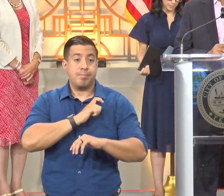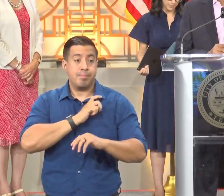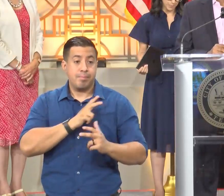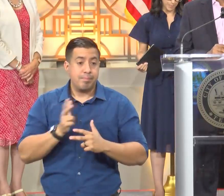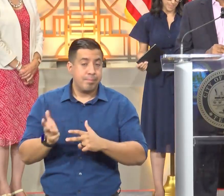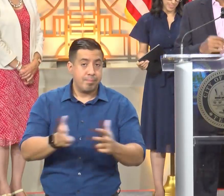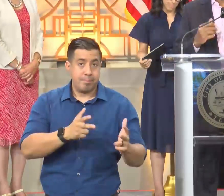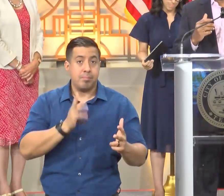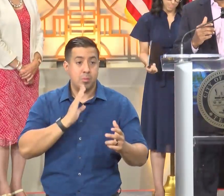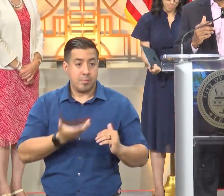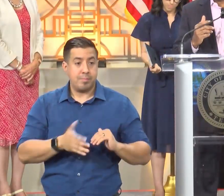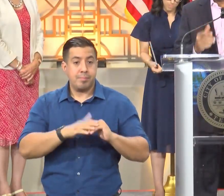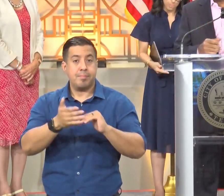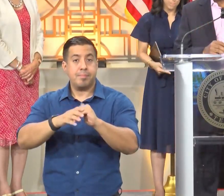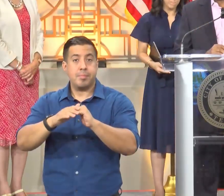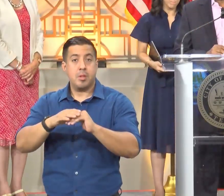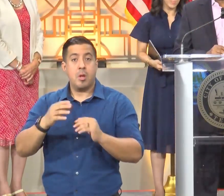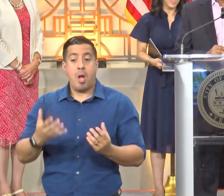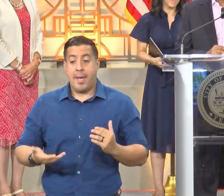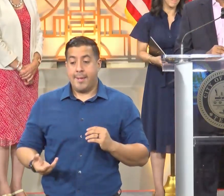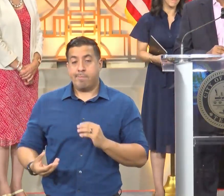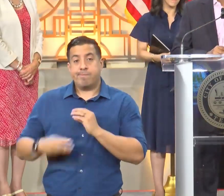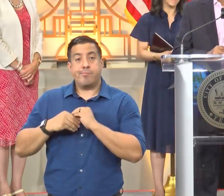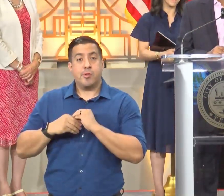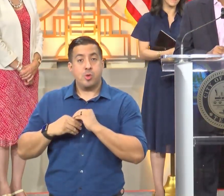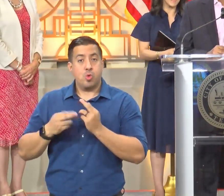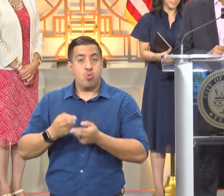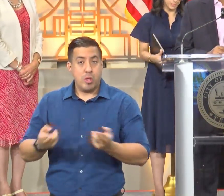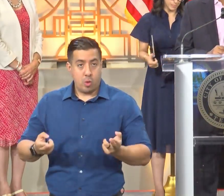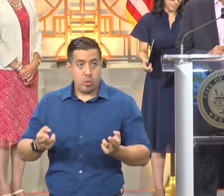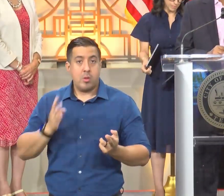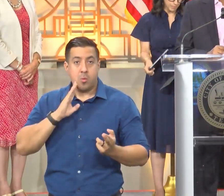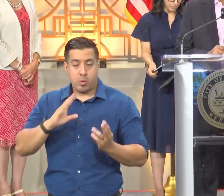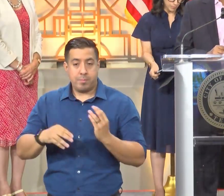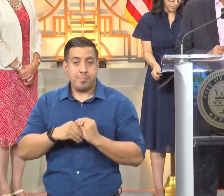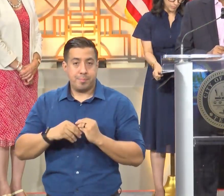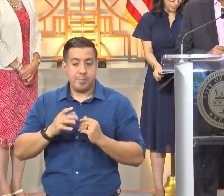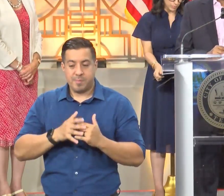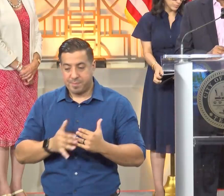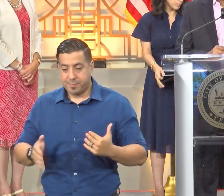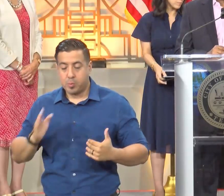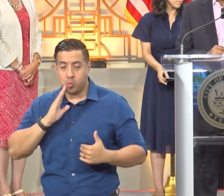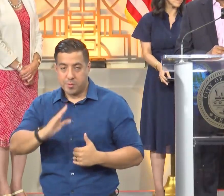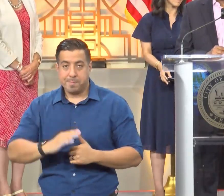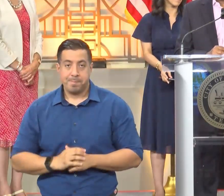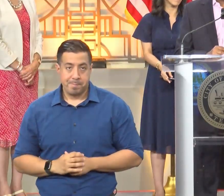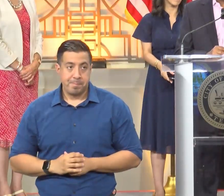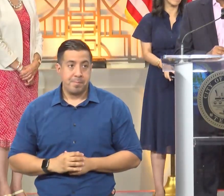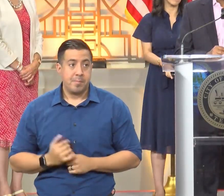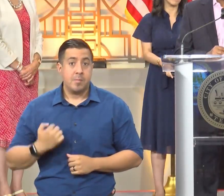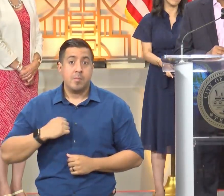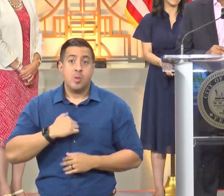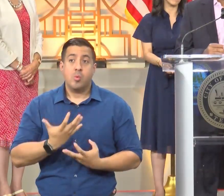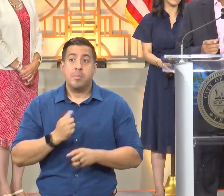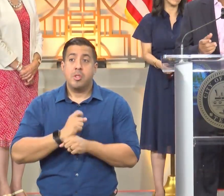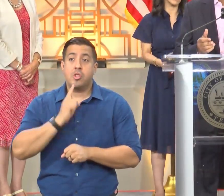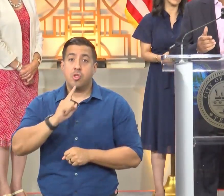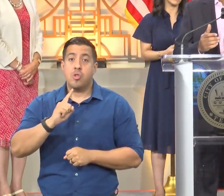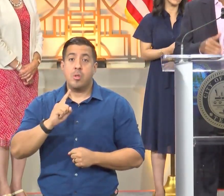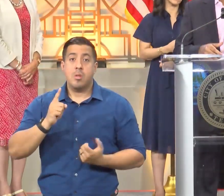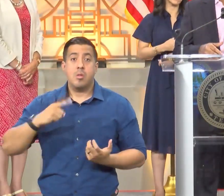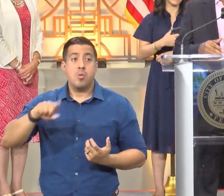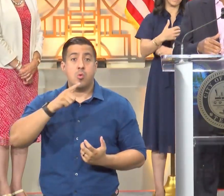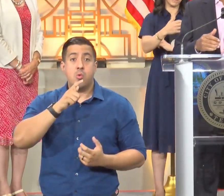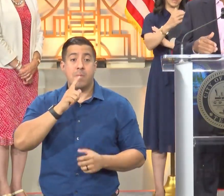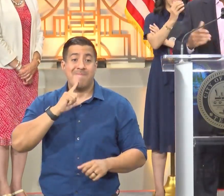be enhanced, adding additional resources as we move forward, and want to make sure that those who